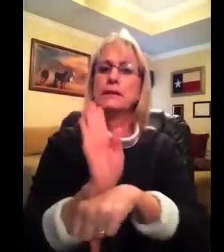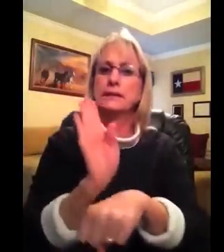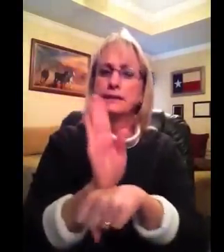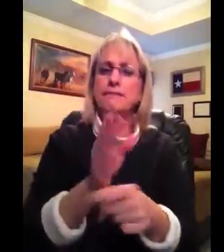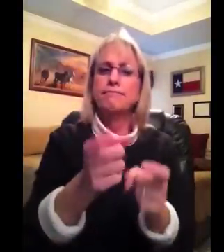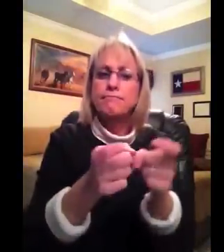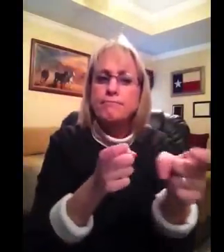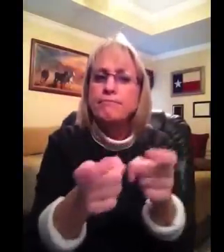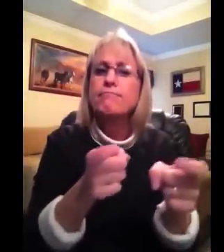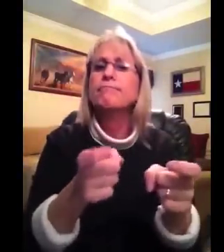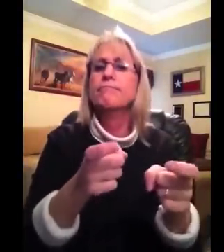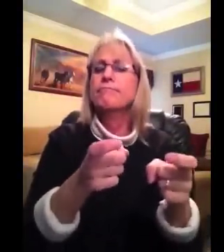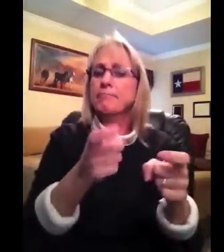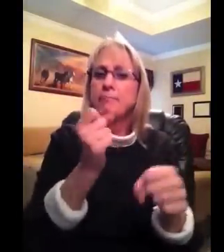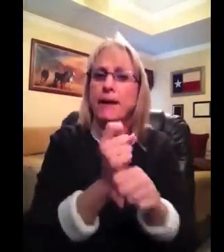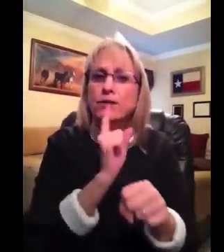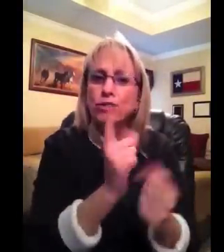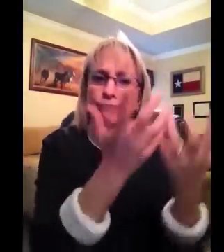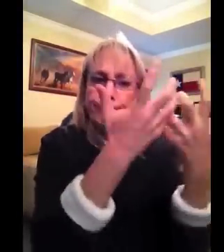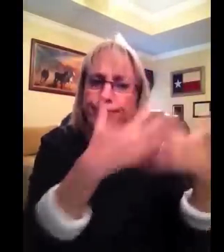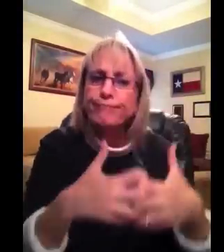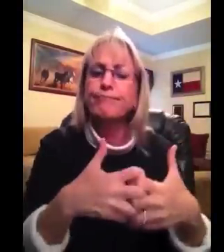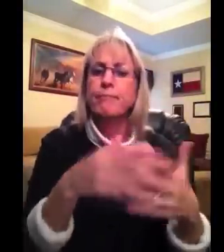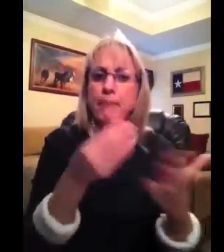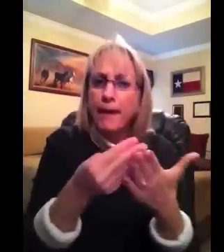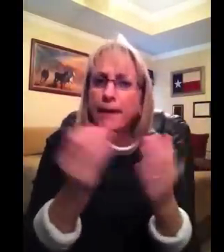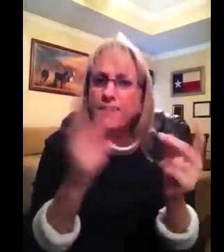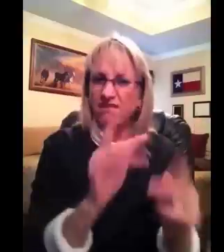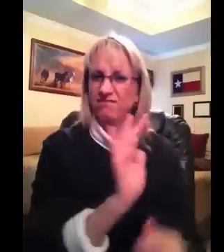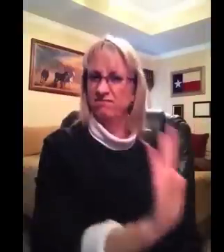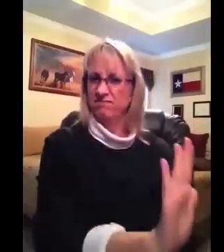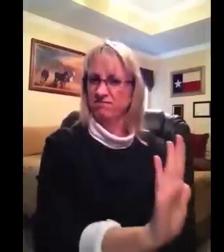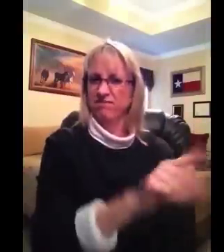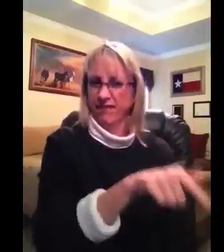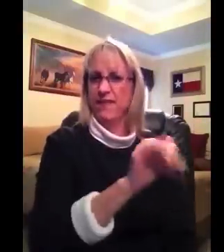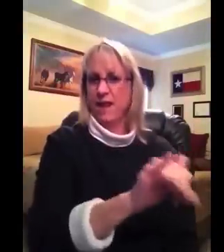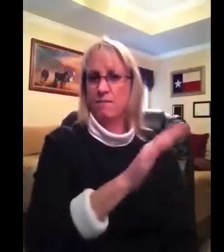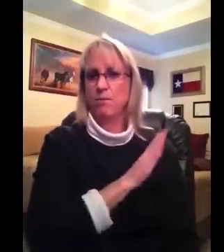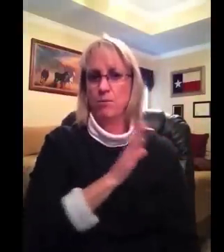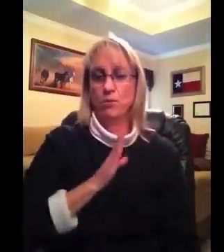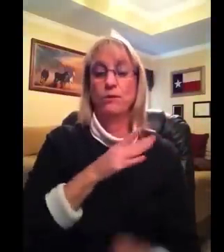and operations and help with the financial status of the center.